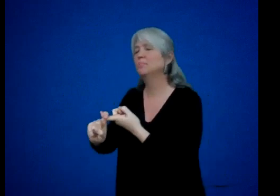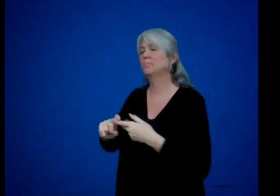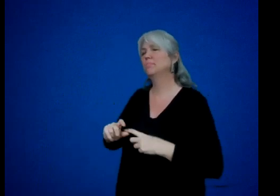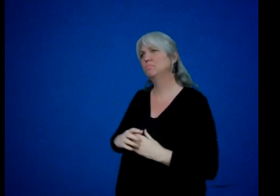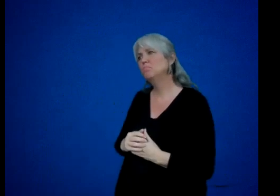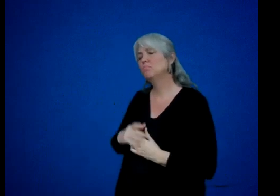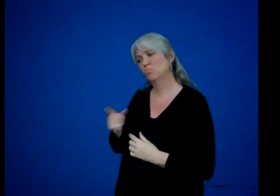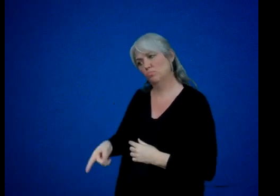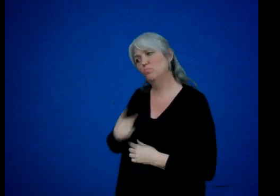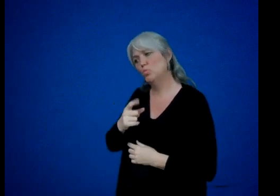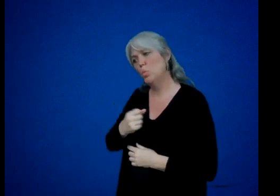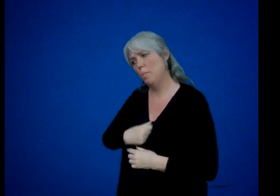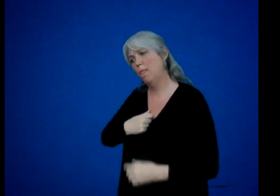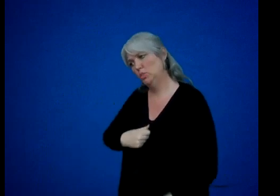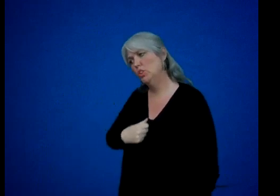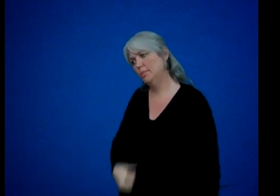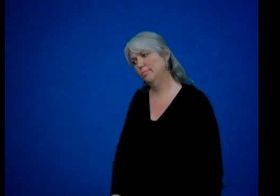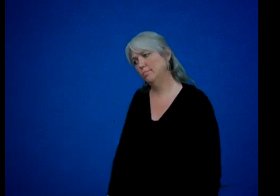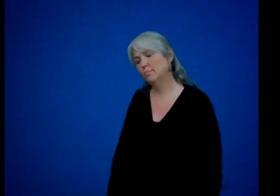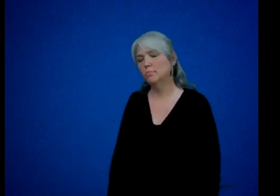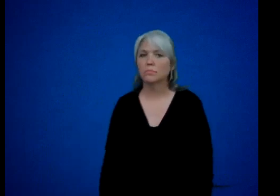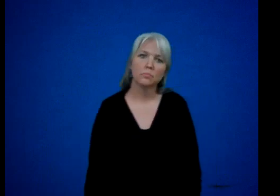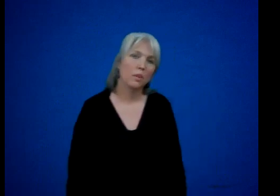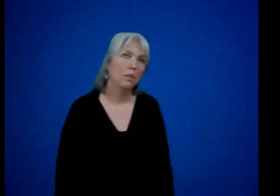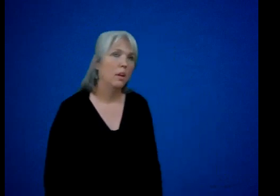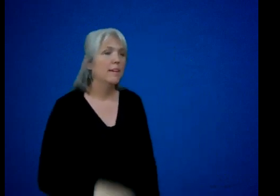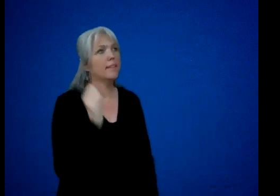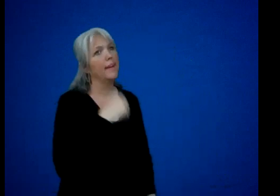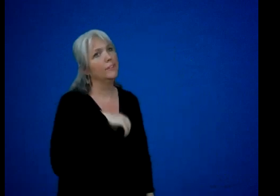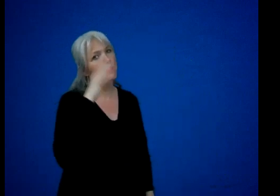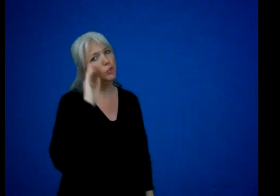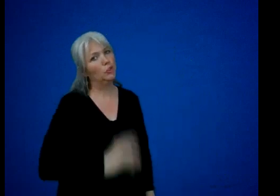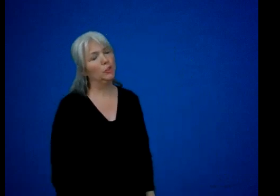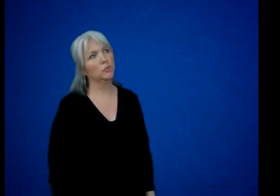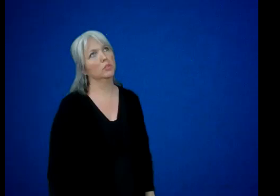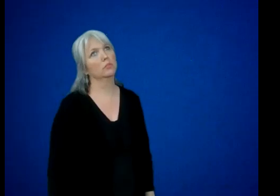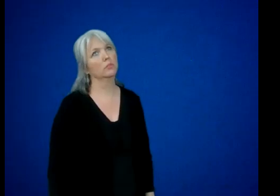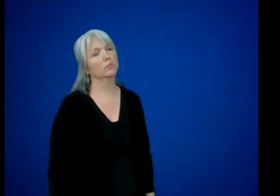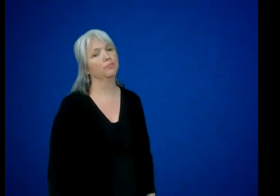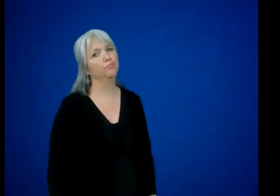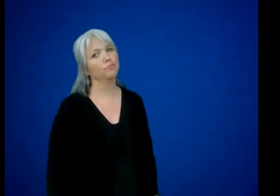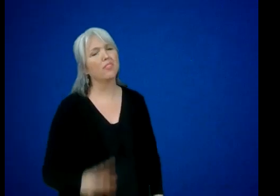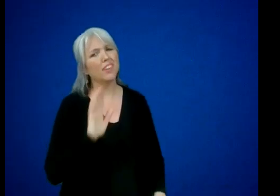You apologize. Yes, sir, I said. Then I remembered